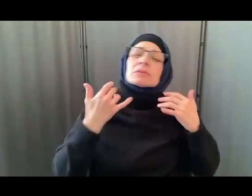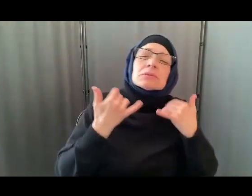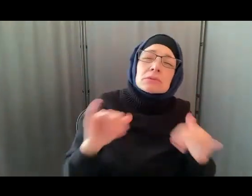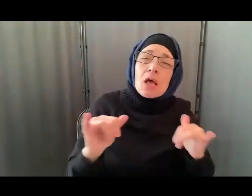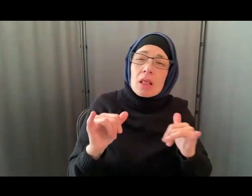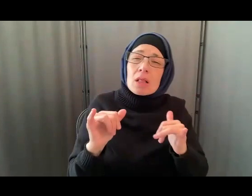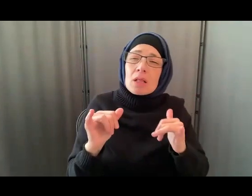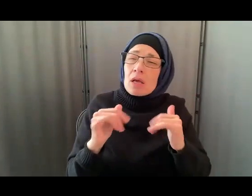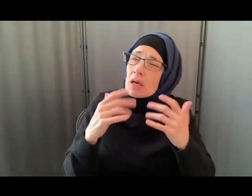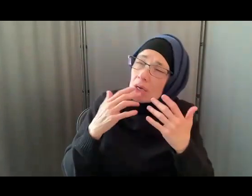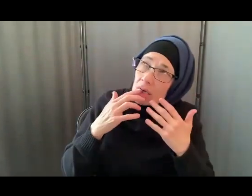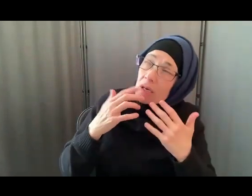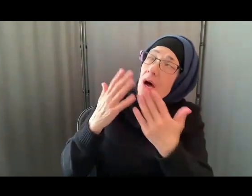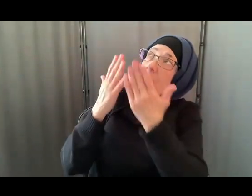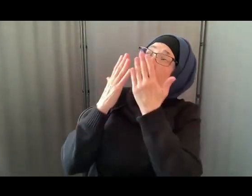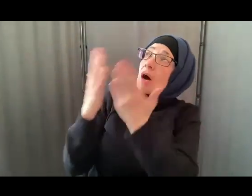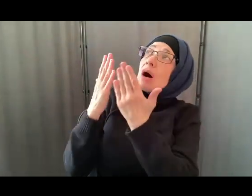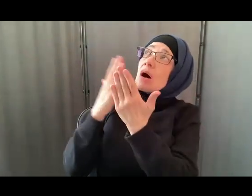to Allah.